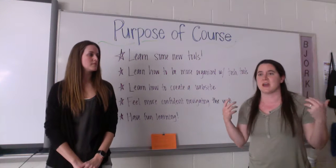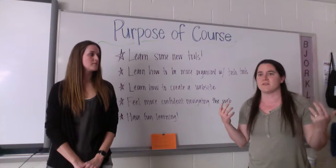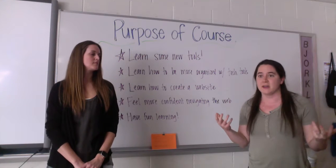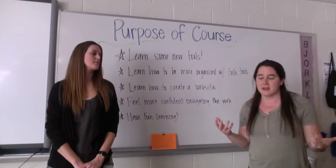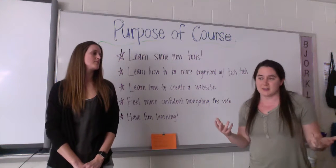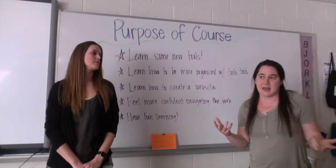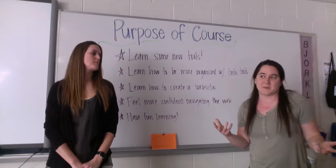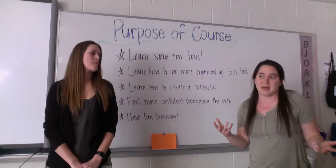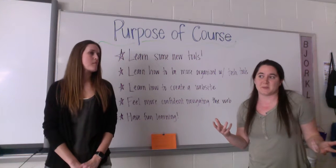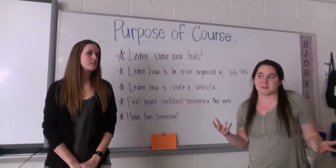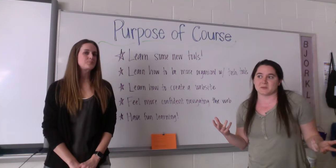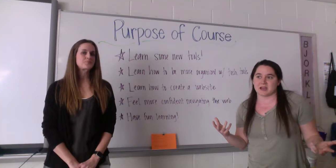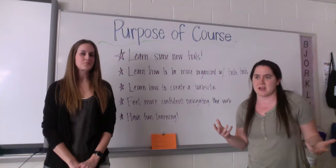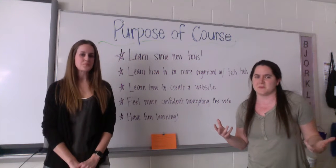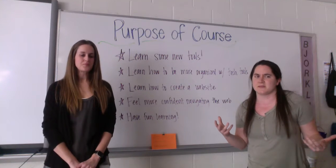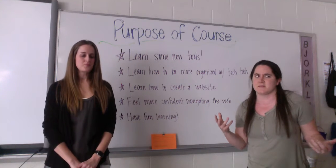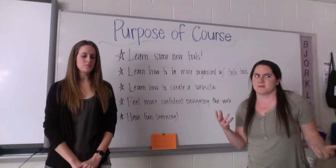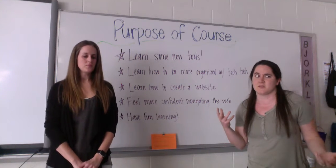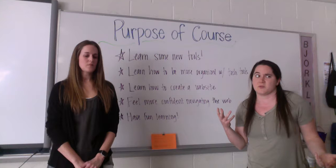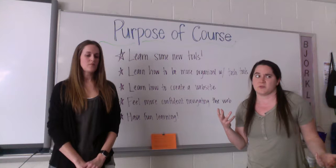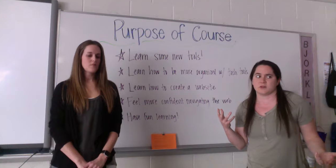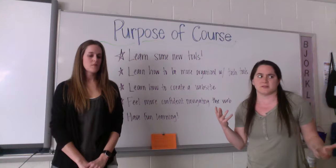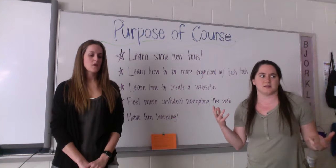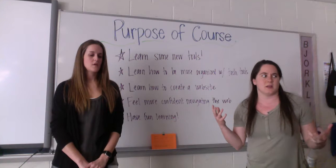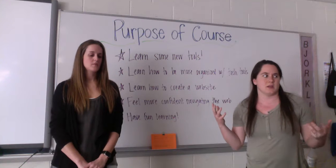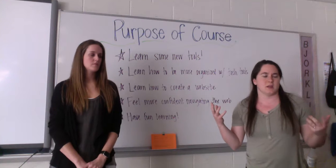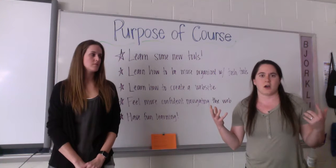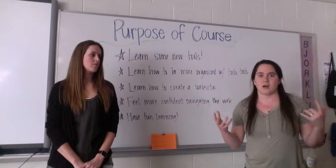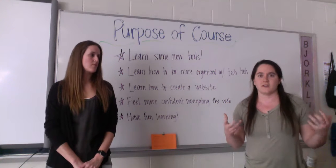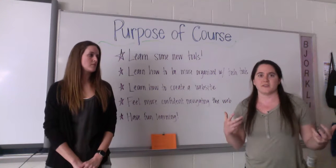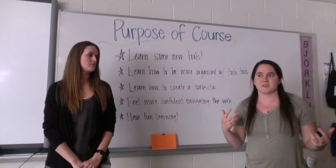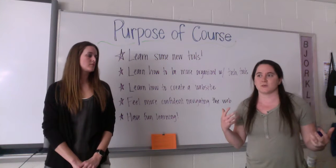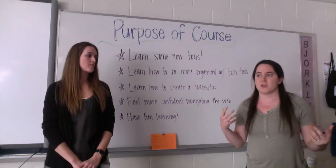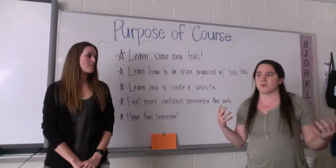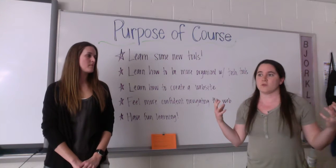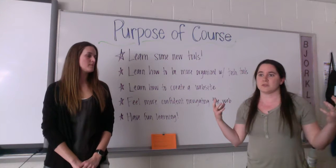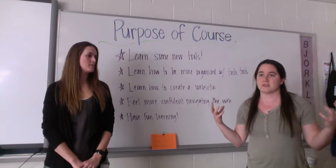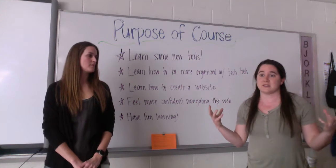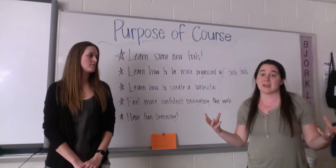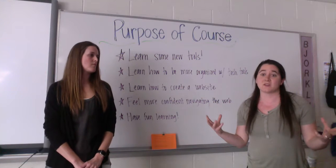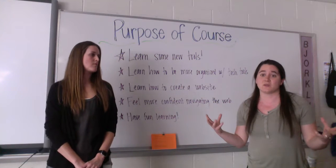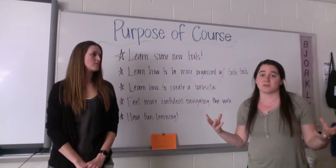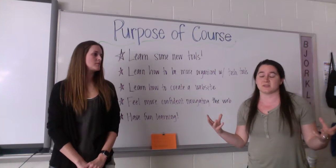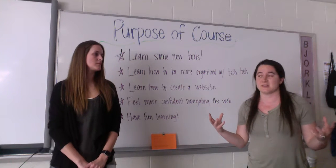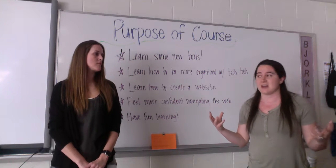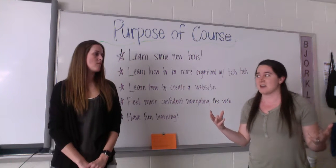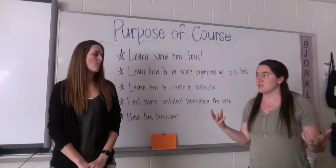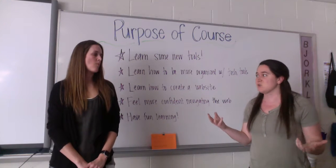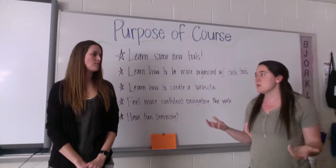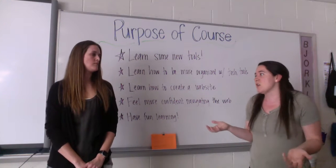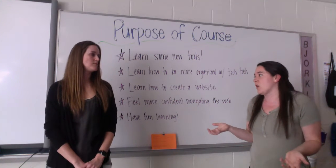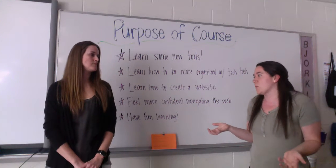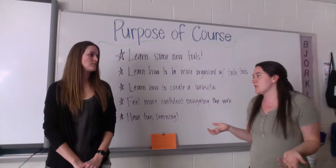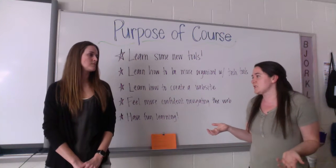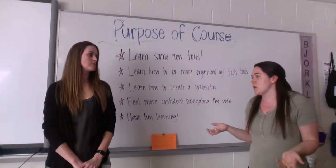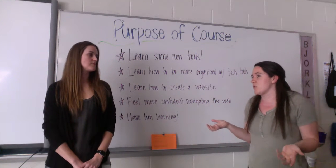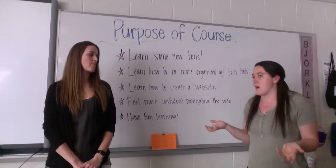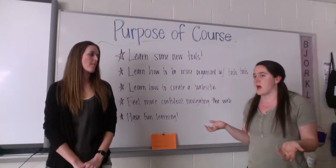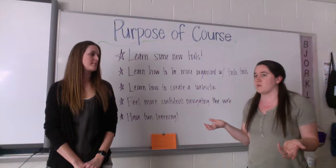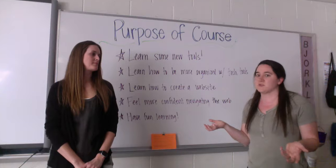have laptops sometimes, computers, all of these really cool tech tools that do we always know how